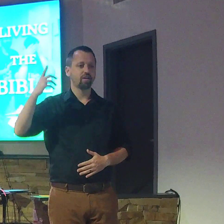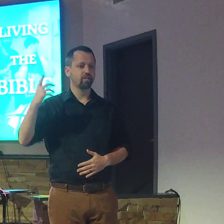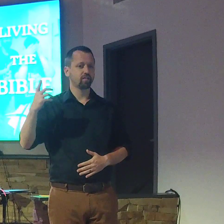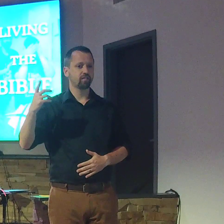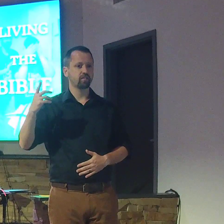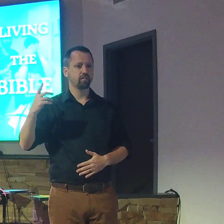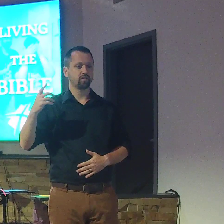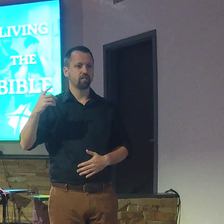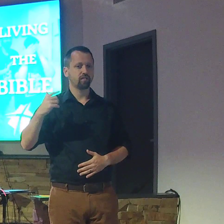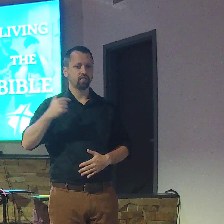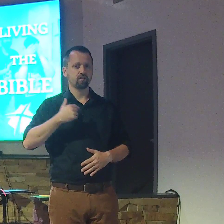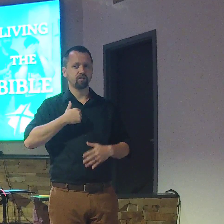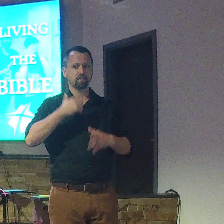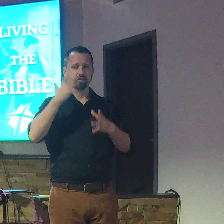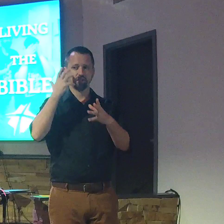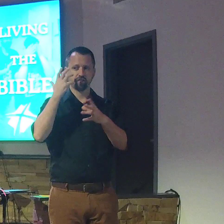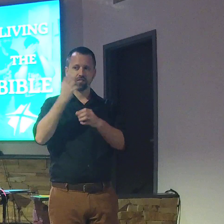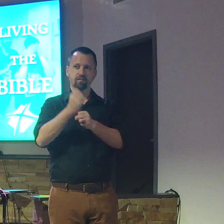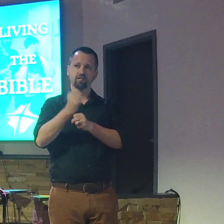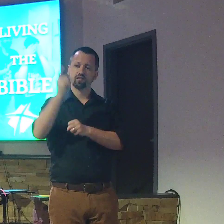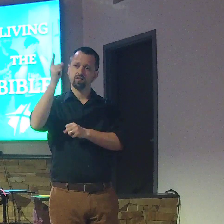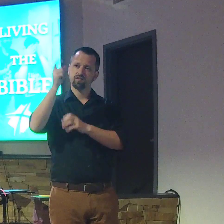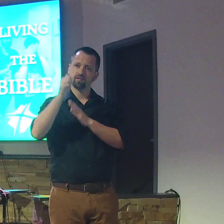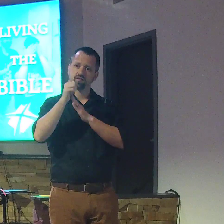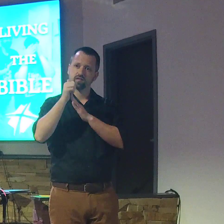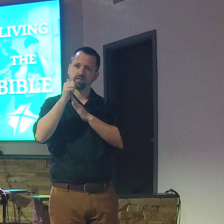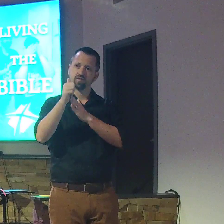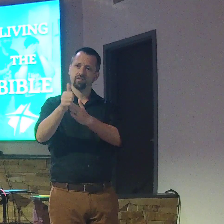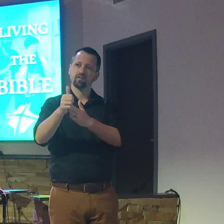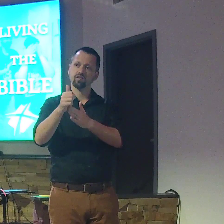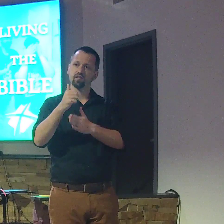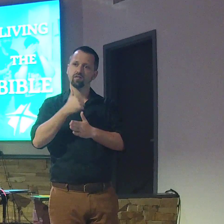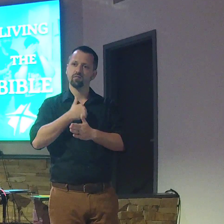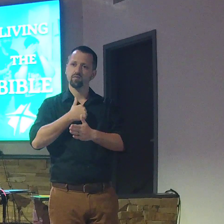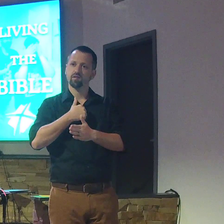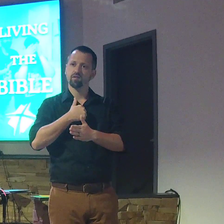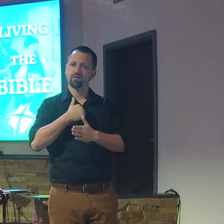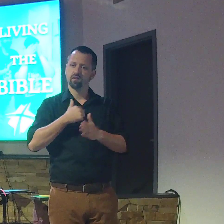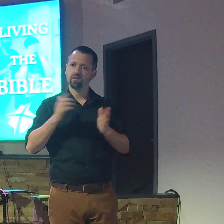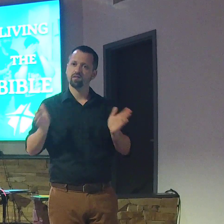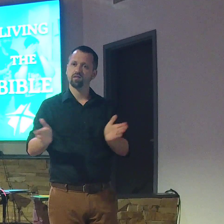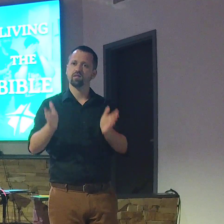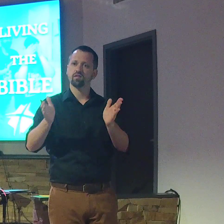Because I'm trusting in Him to lead me in a way to where I can be encouraging,